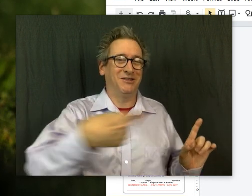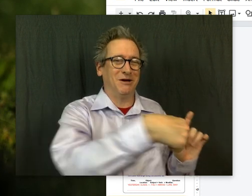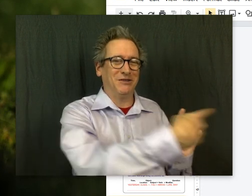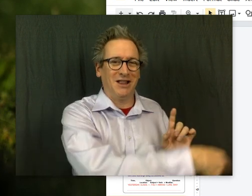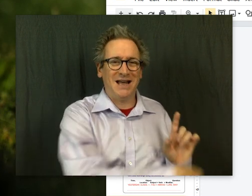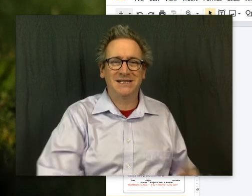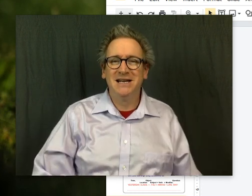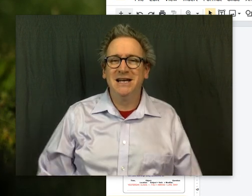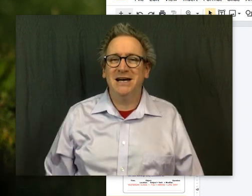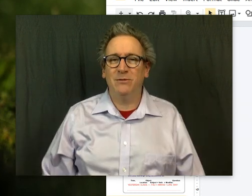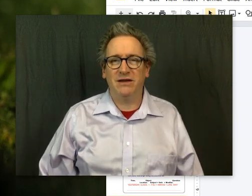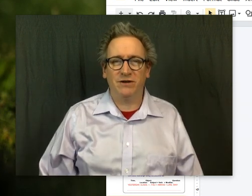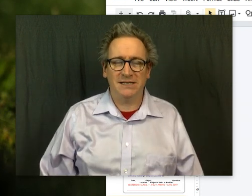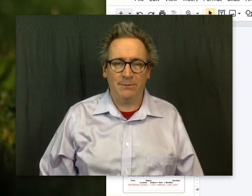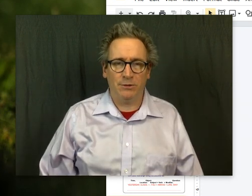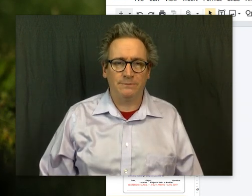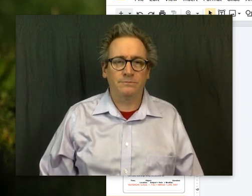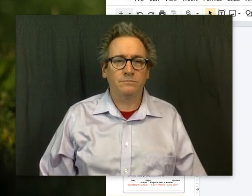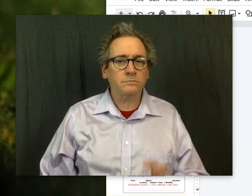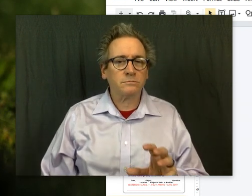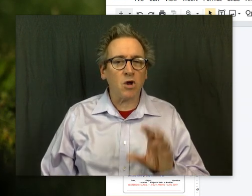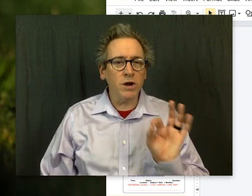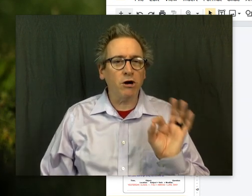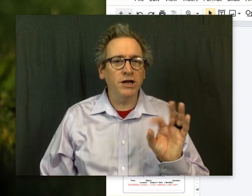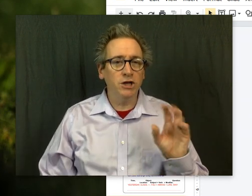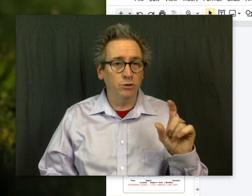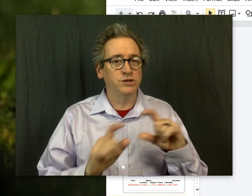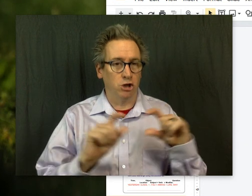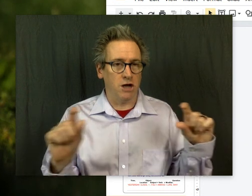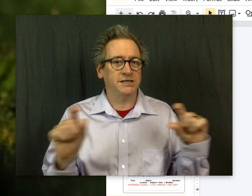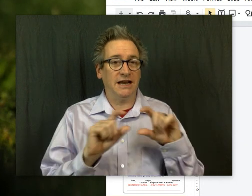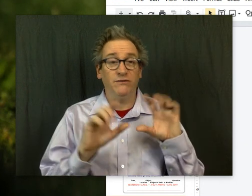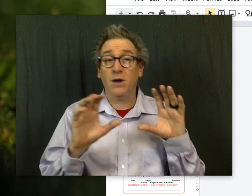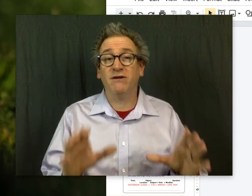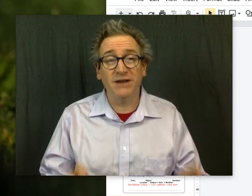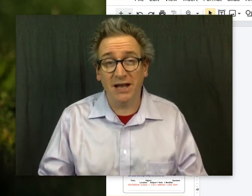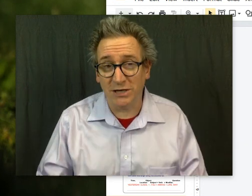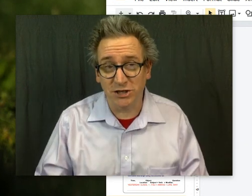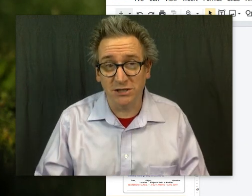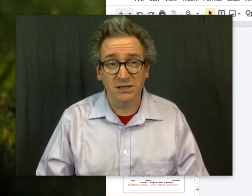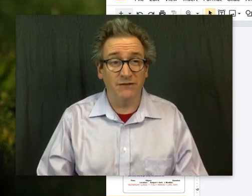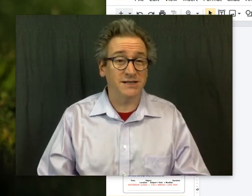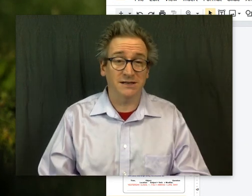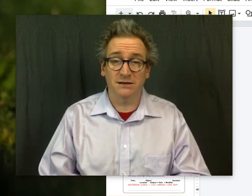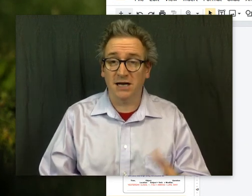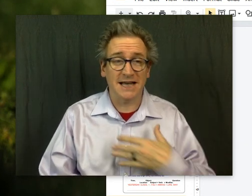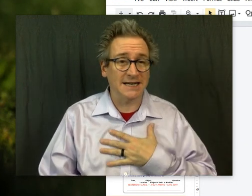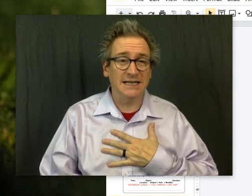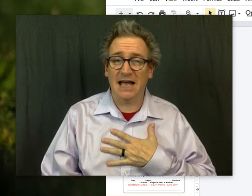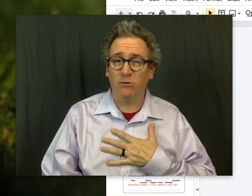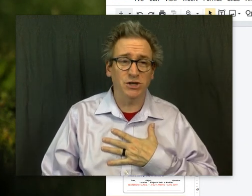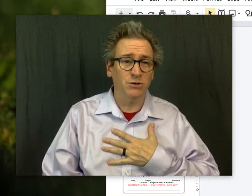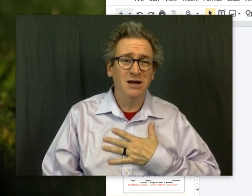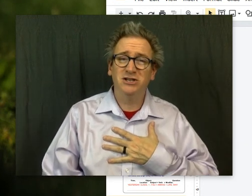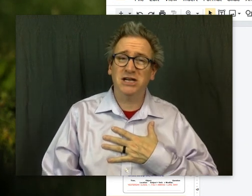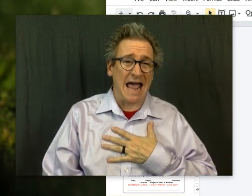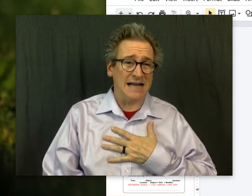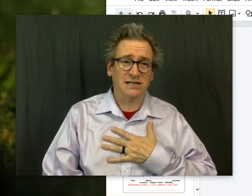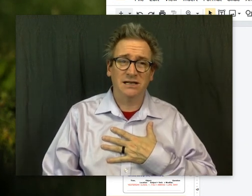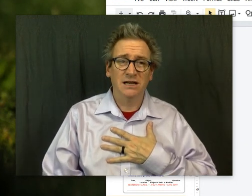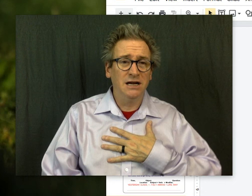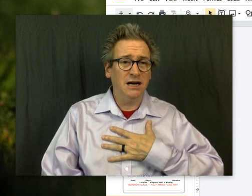repeatedly throughout the class with every example, we are going to use glossing. And if you ever have any questions, if it's a technique that helps you,